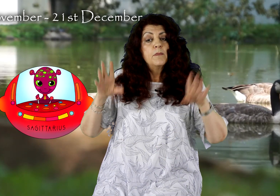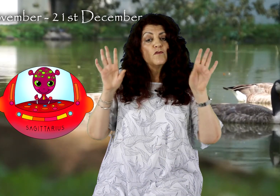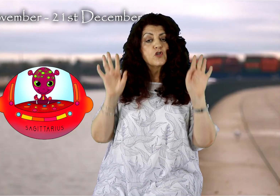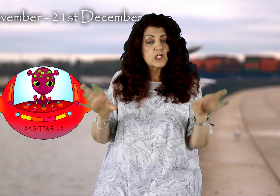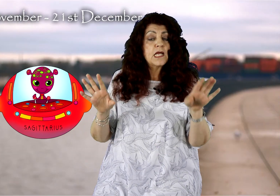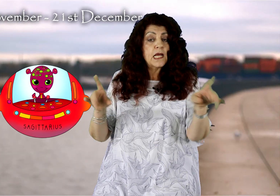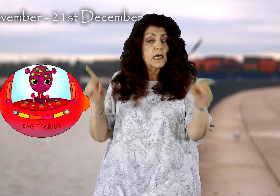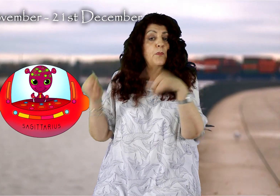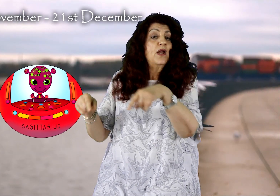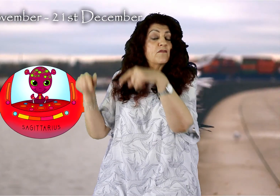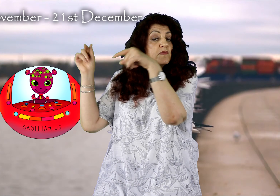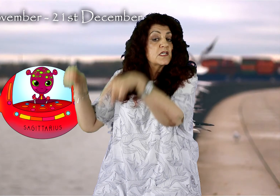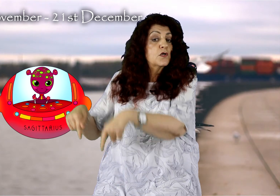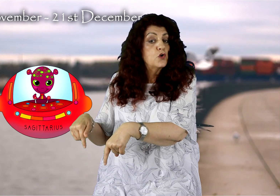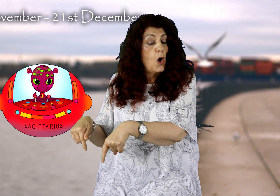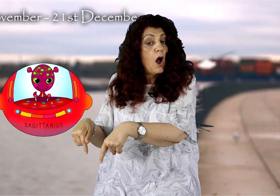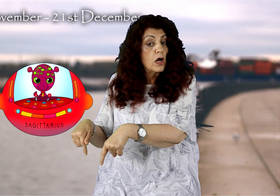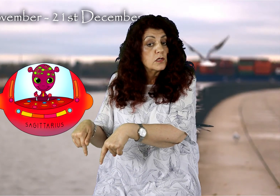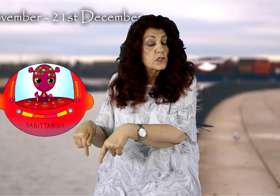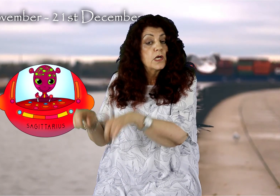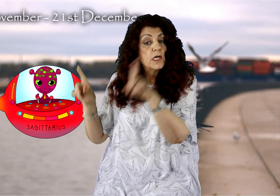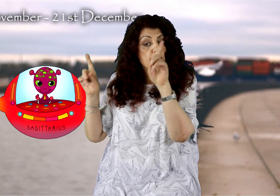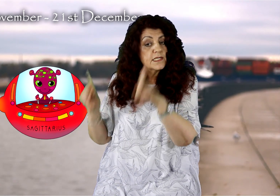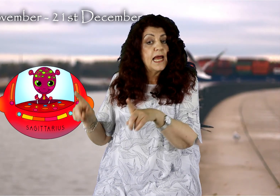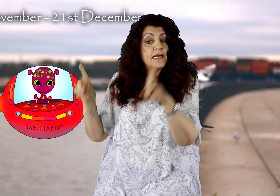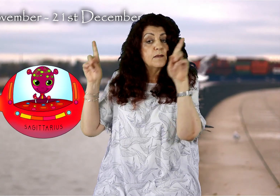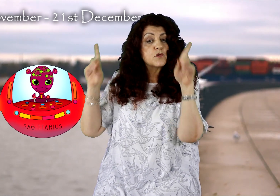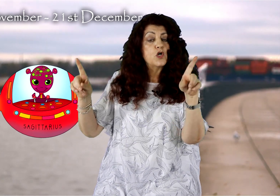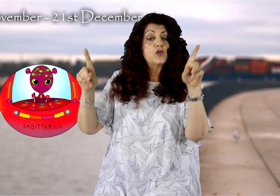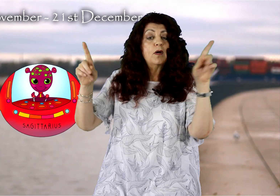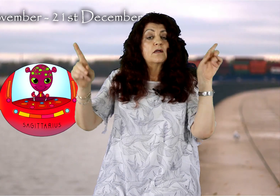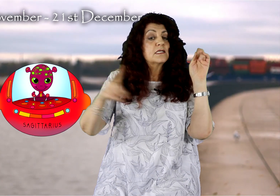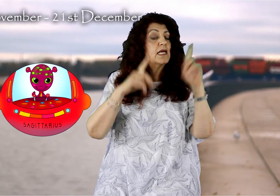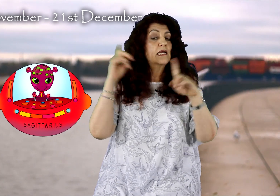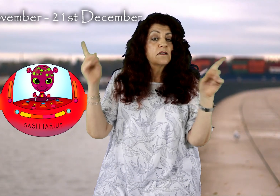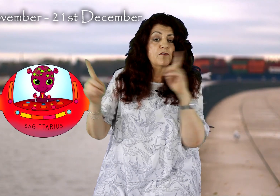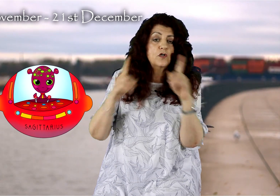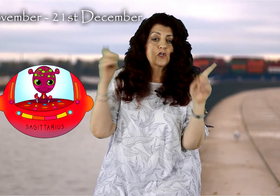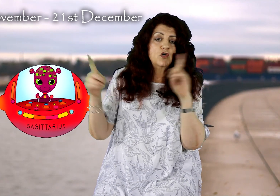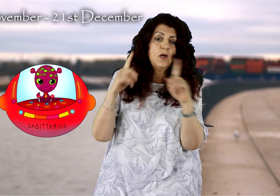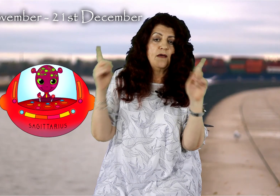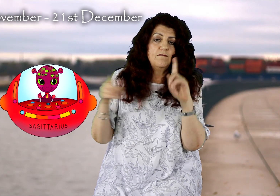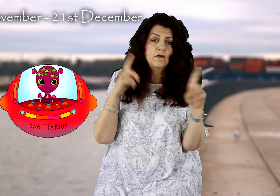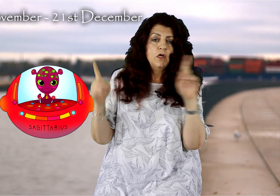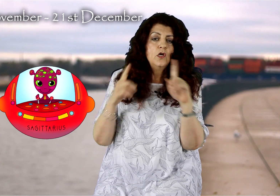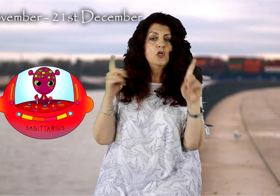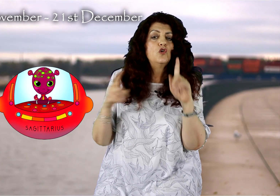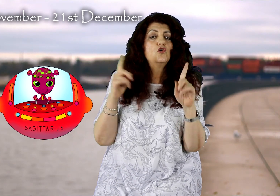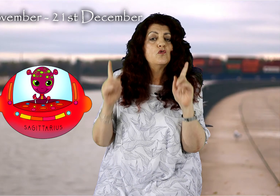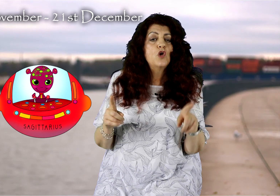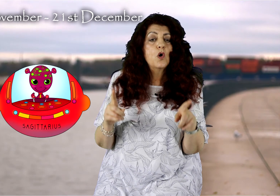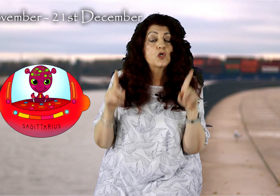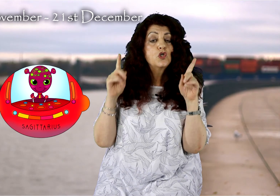if you're just taking a break from sitting on your ass, stand up, turn around, and take a different look at your life. Do you know what you